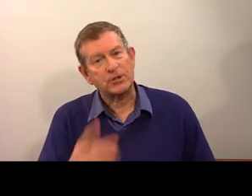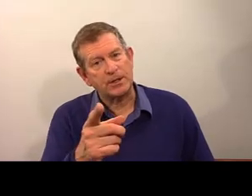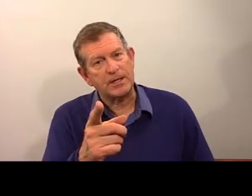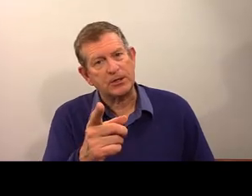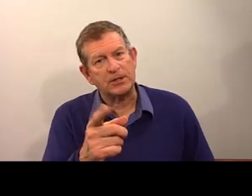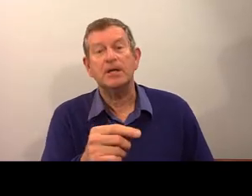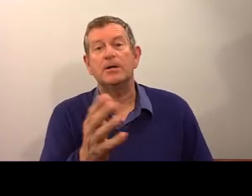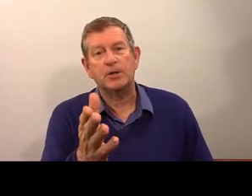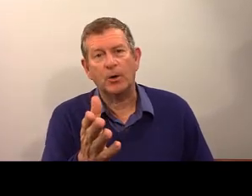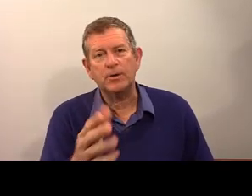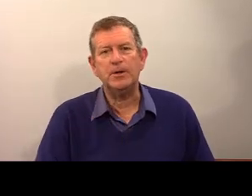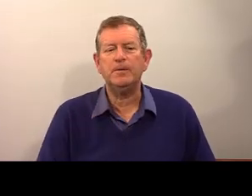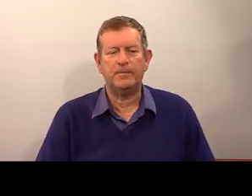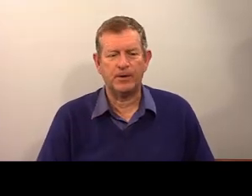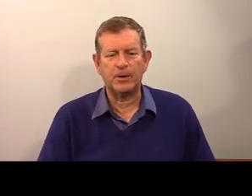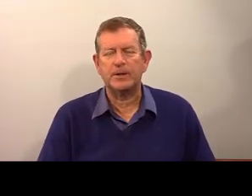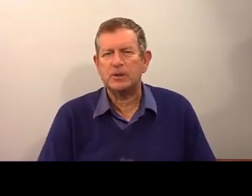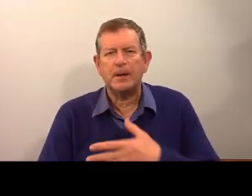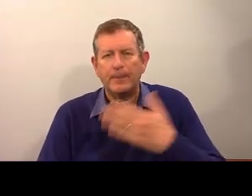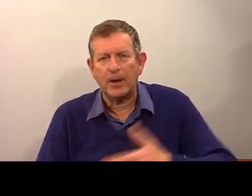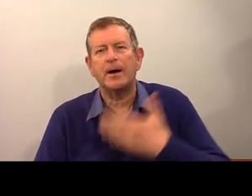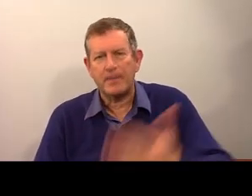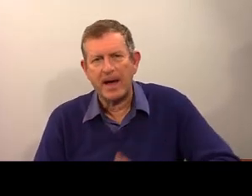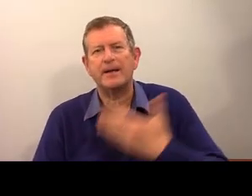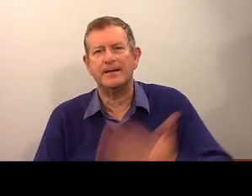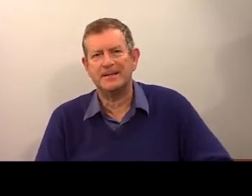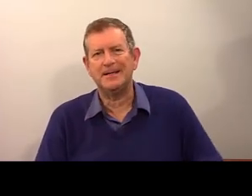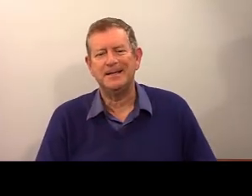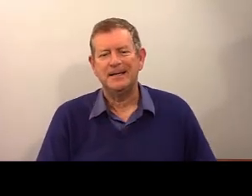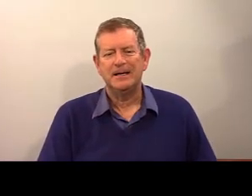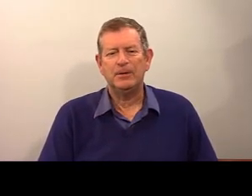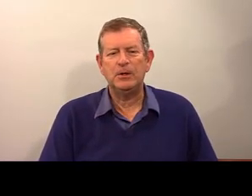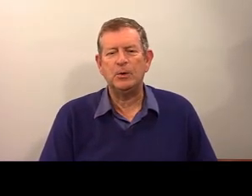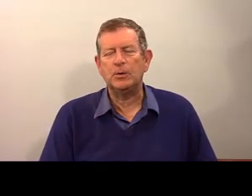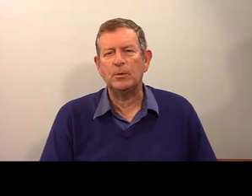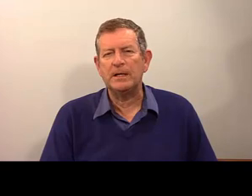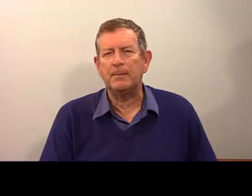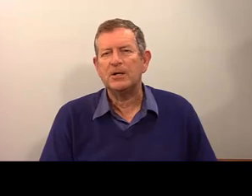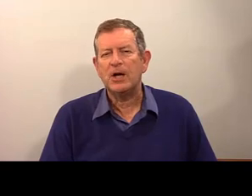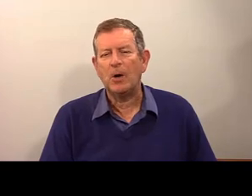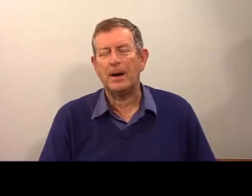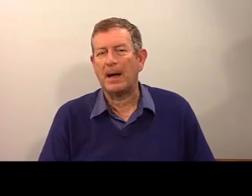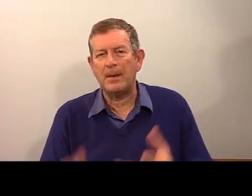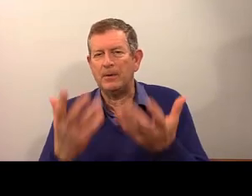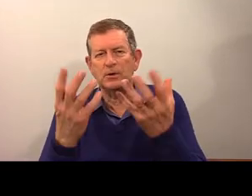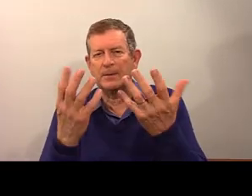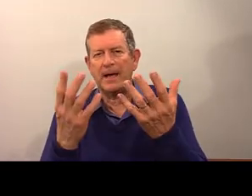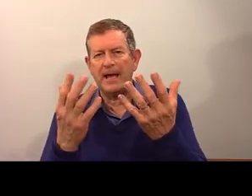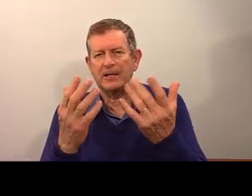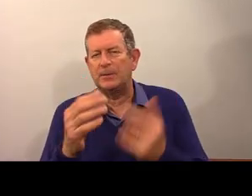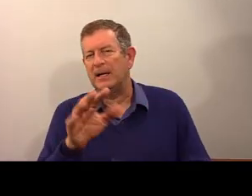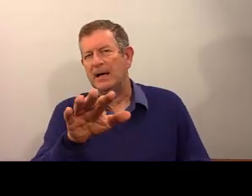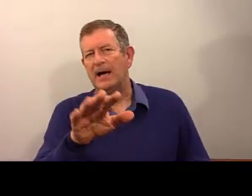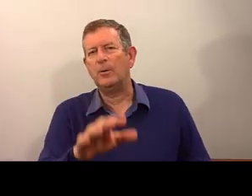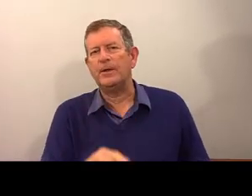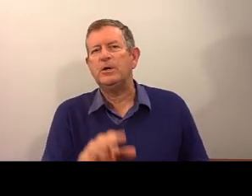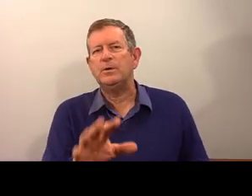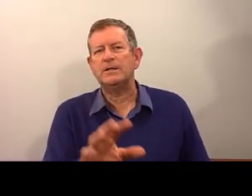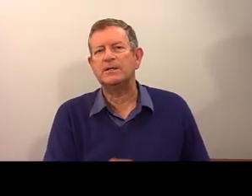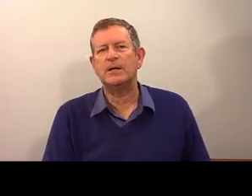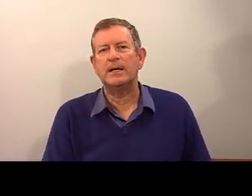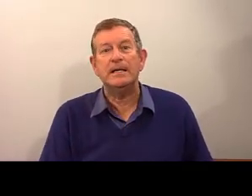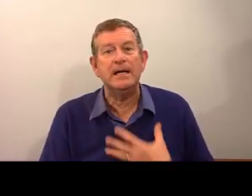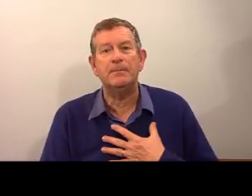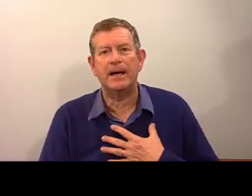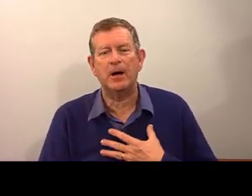You wash the dishes, don't you? Very good. This is becoming automatic, isn't it? You don't need much help. I may be using my hands, but I don't think